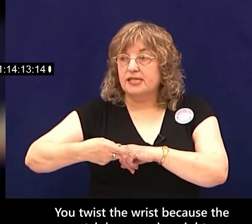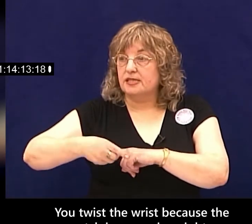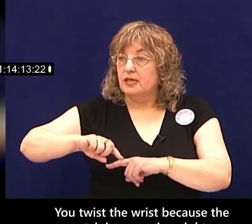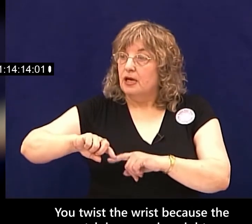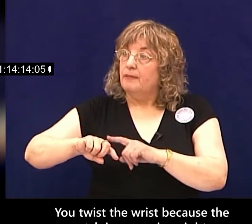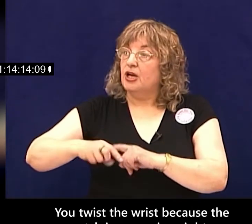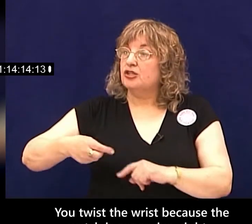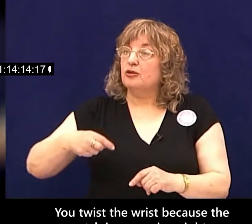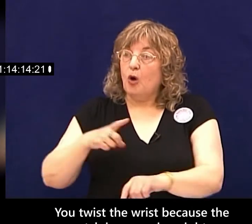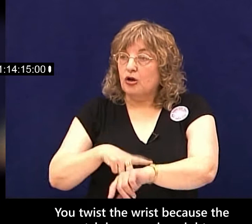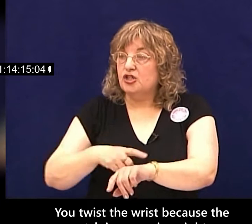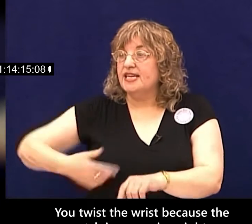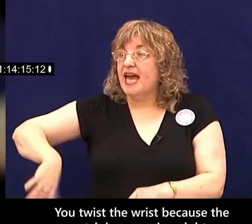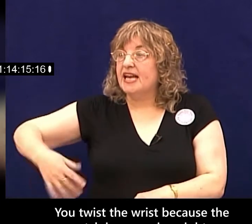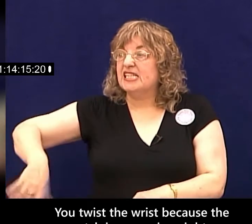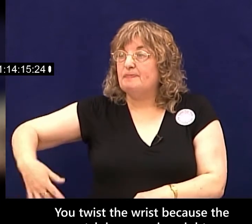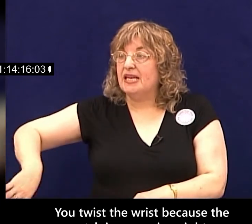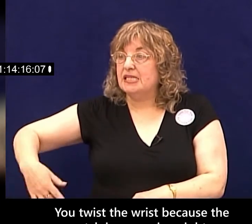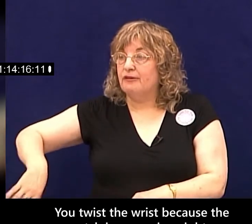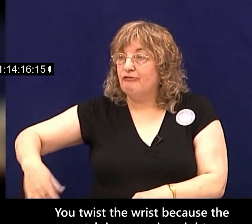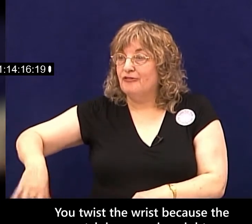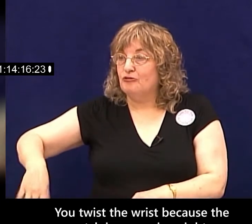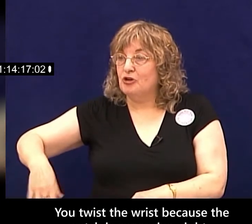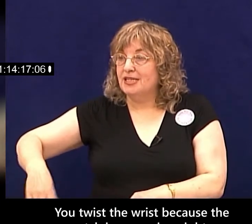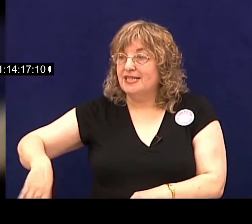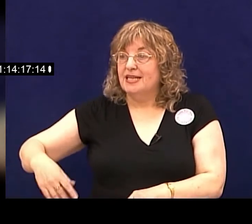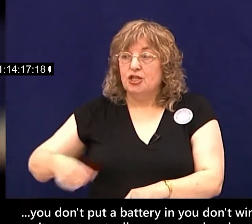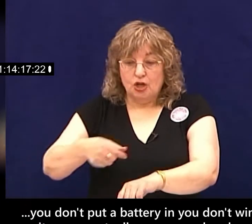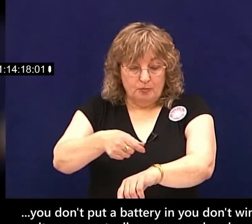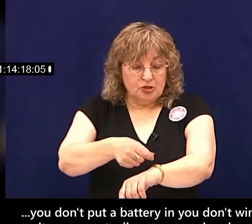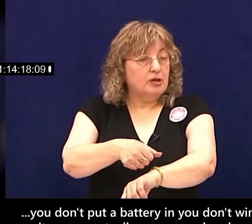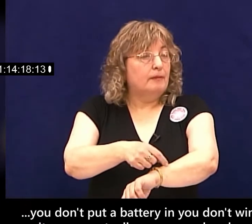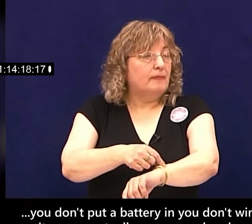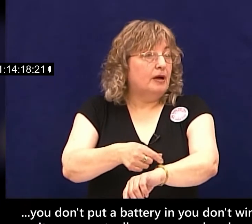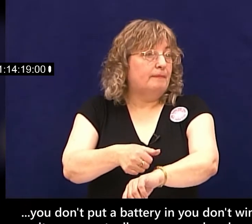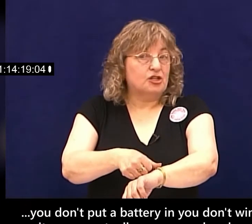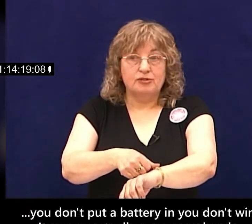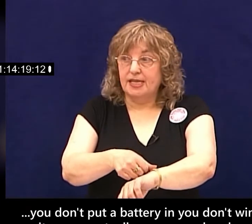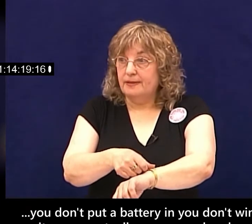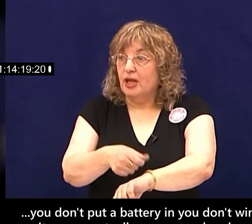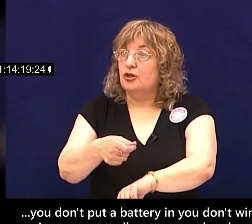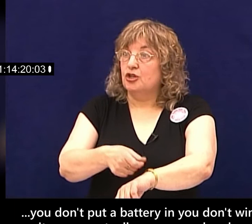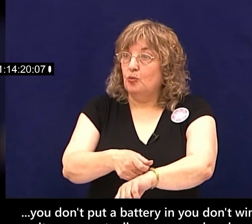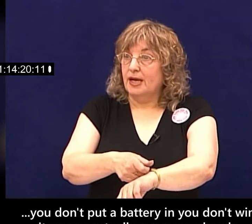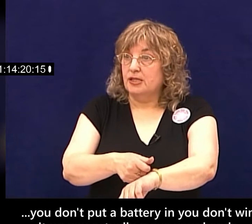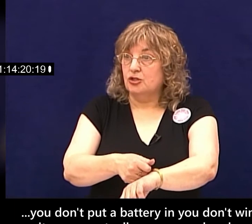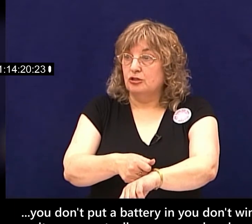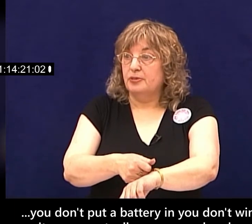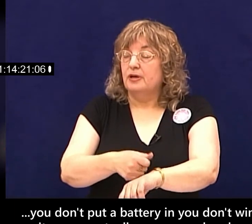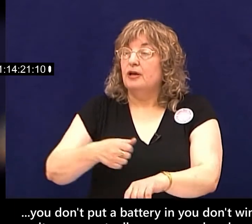wrist because the watch is expensive, right? You don't put a battery in, you don't wind it up,